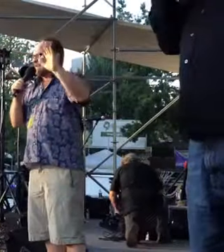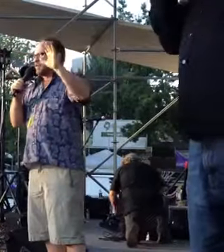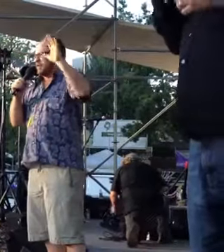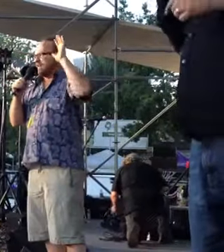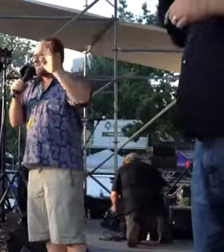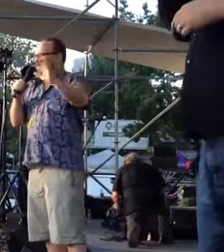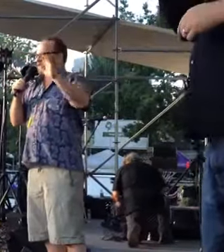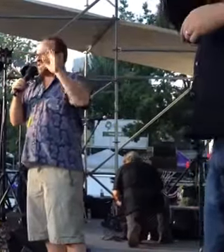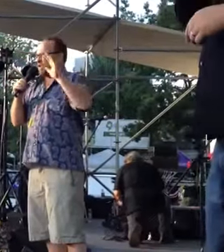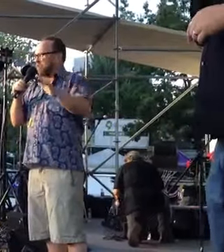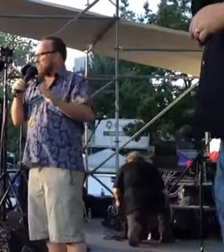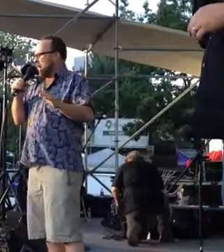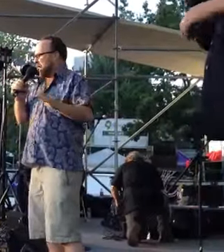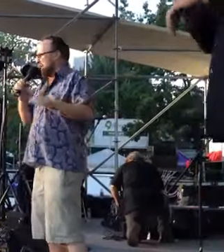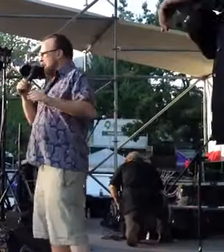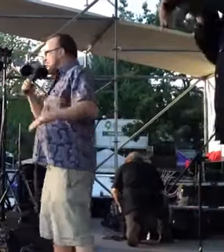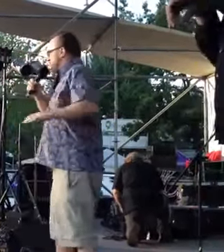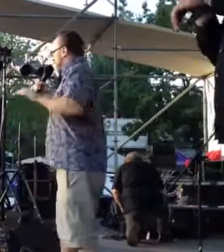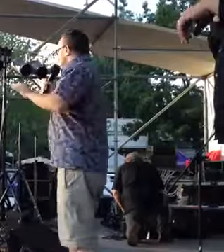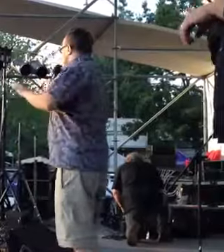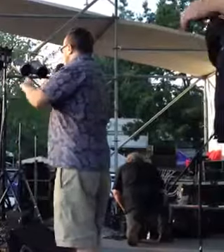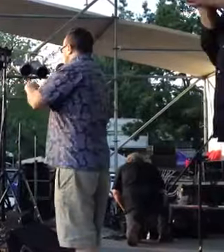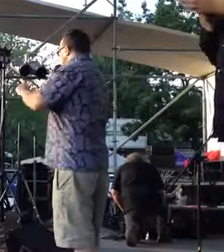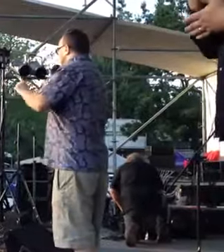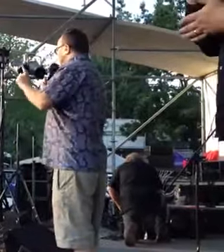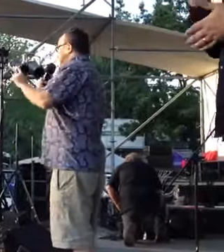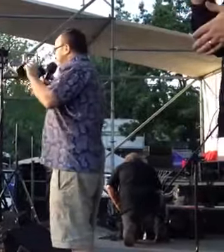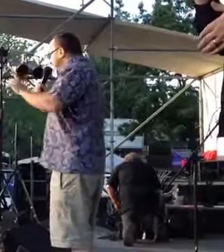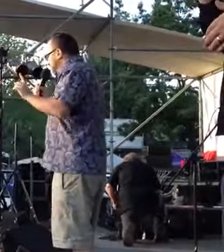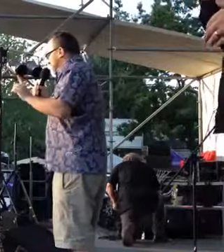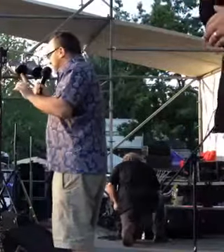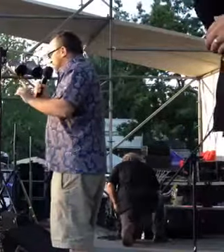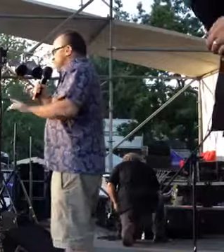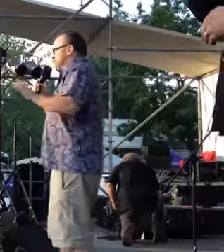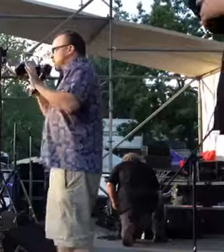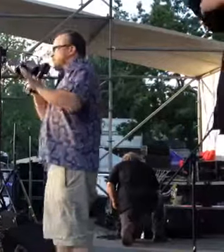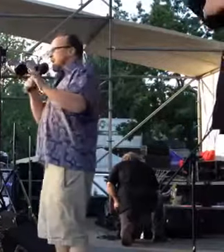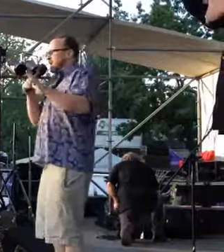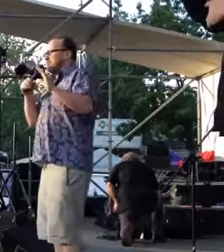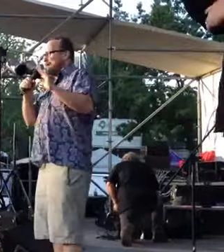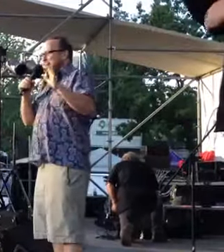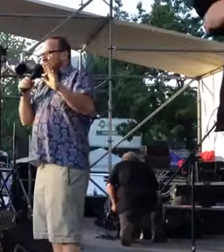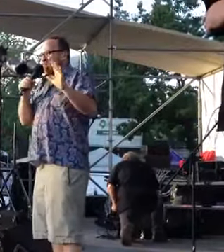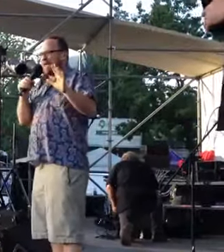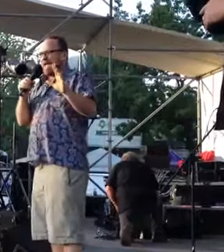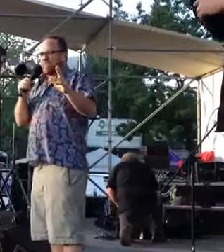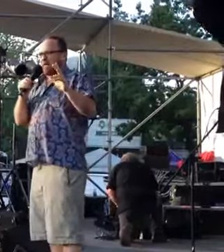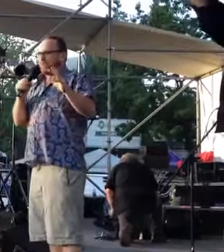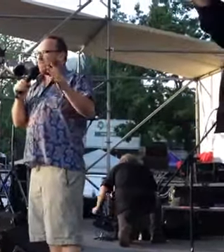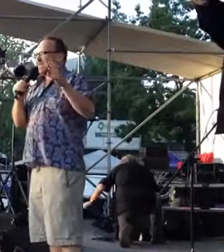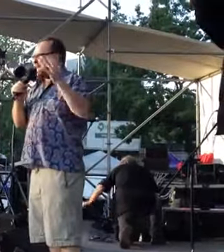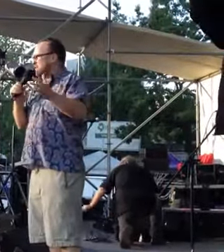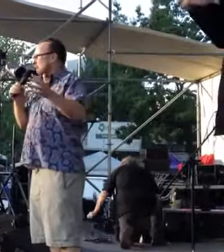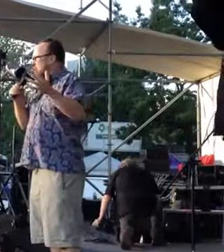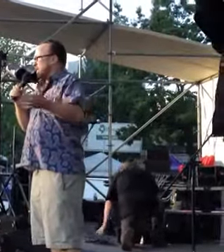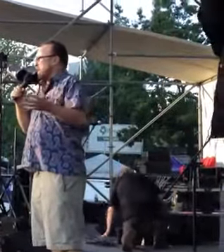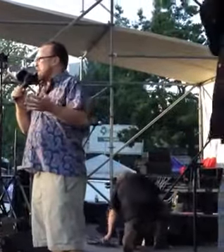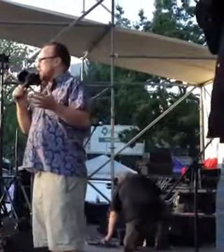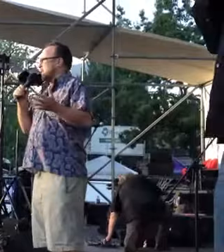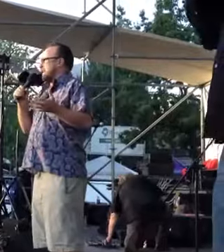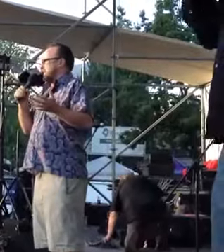It's a natural, indigenous human right. And when we talk about a plant like cannabis, we're talking about a plant that, from the